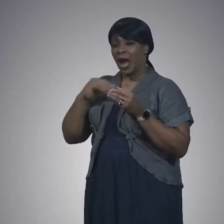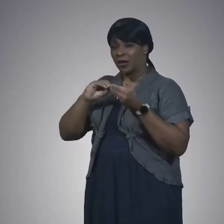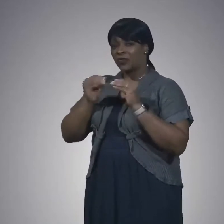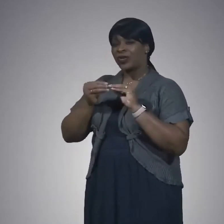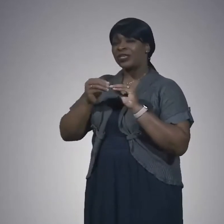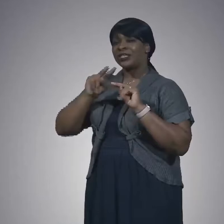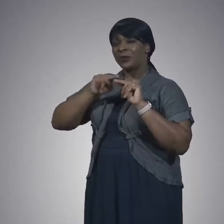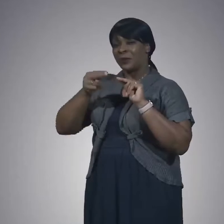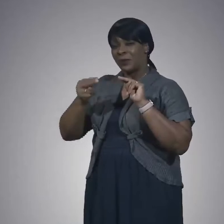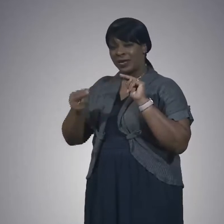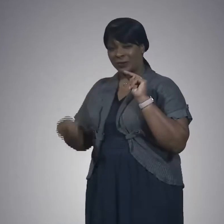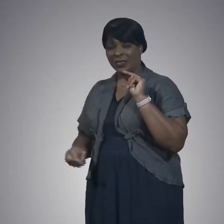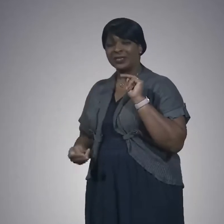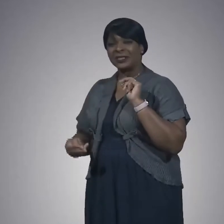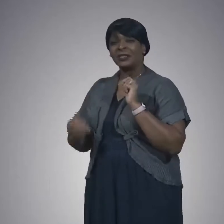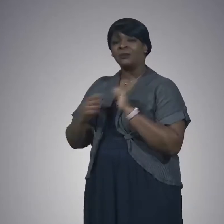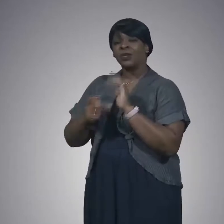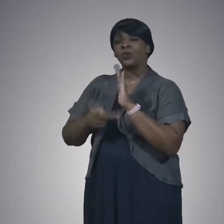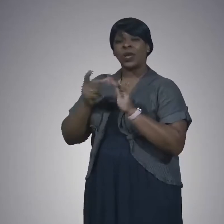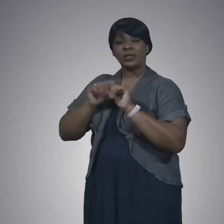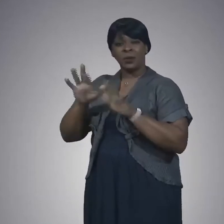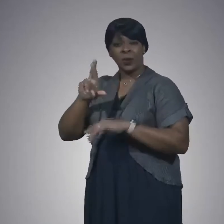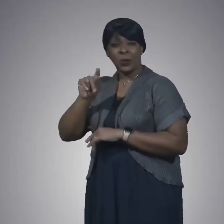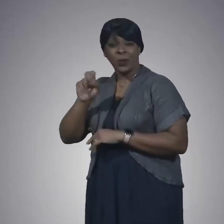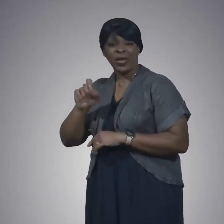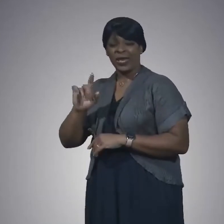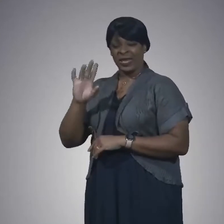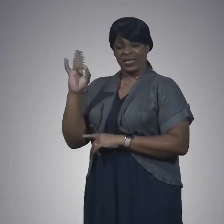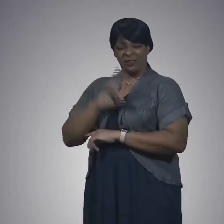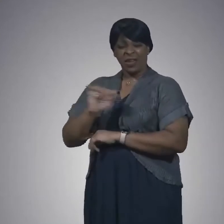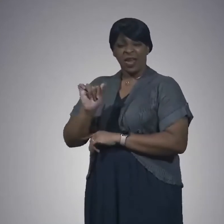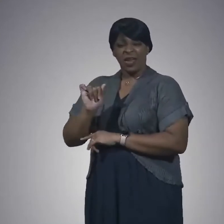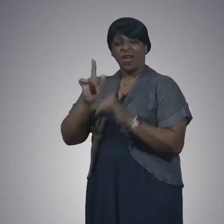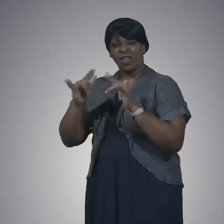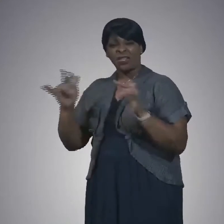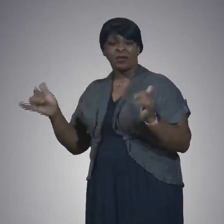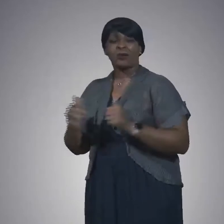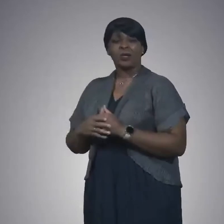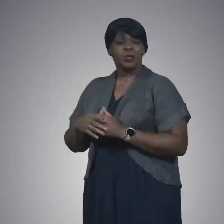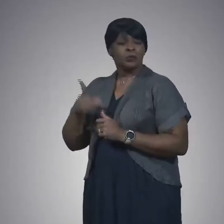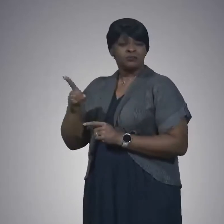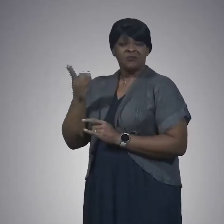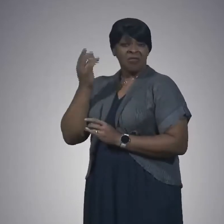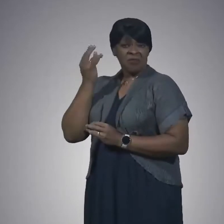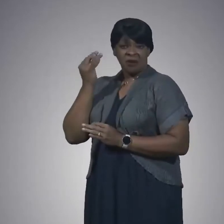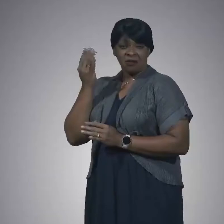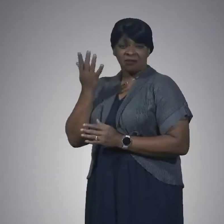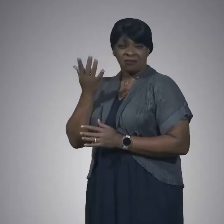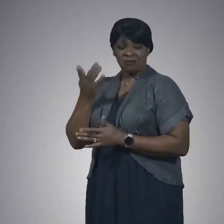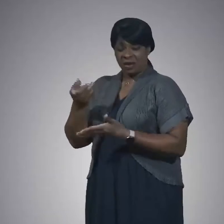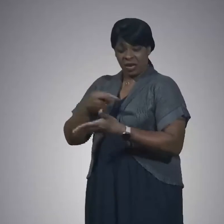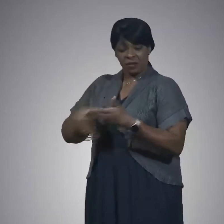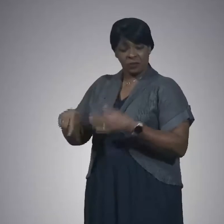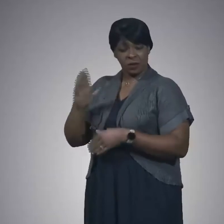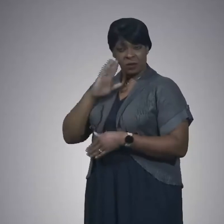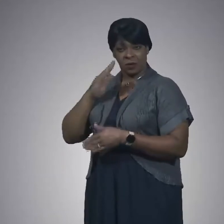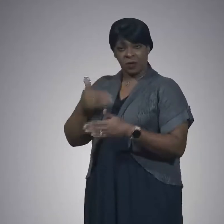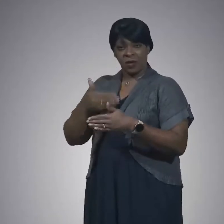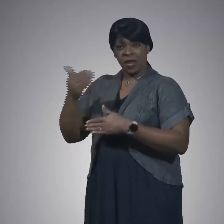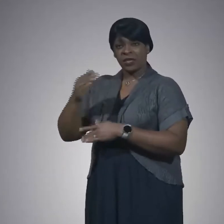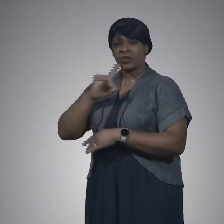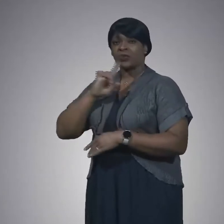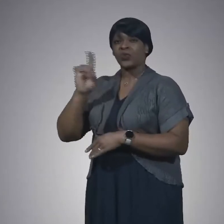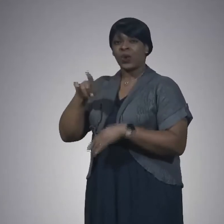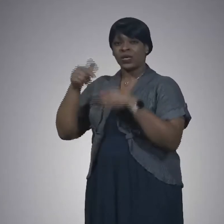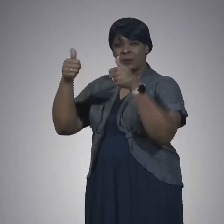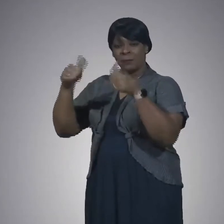right direction with reproductive rate, 7-day average, et cetera. Have you all given any thought? I know next week the next directive will be announced